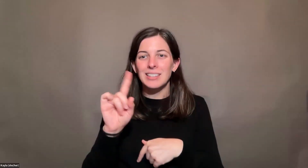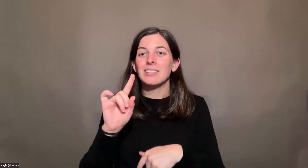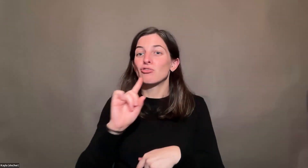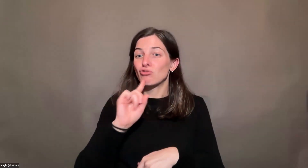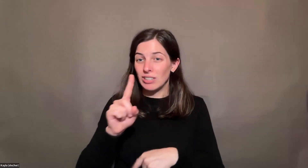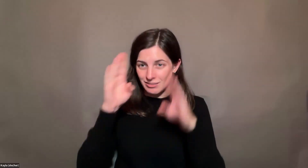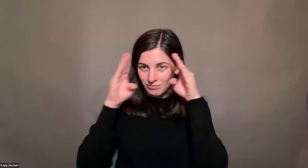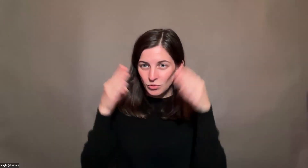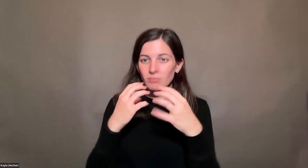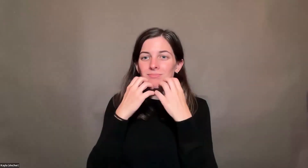And when you are actually